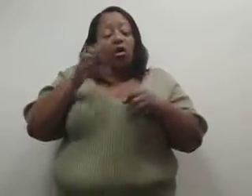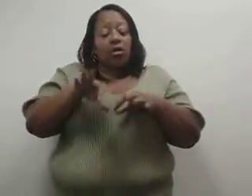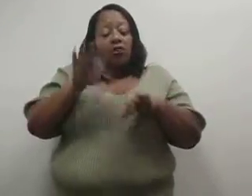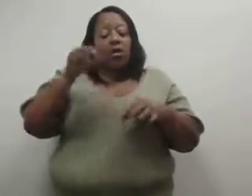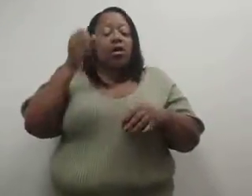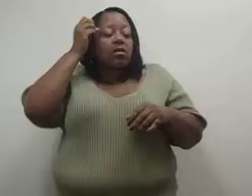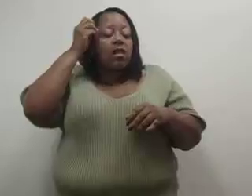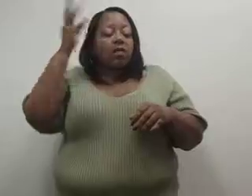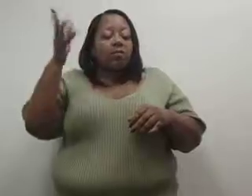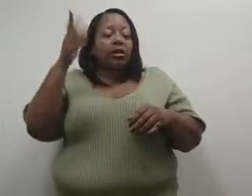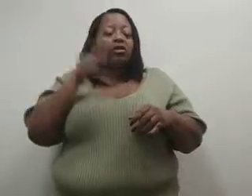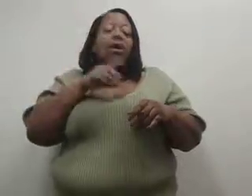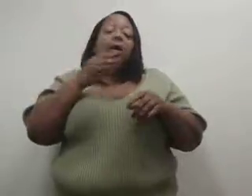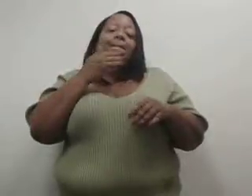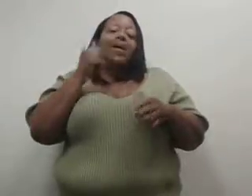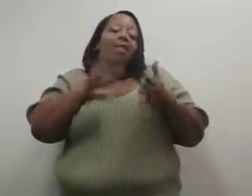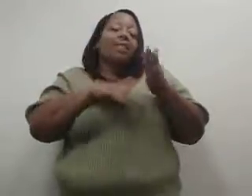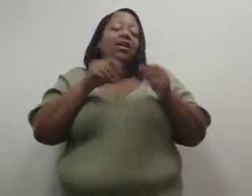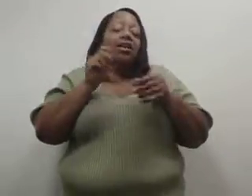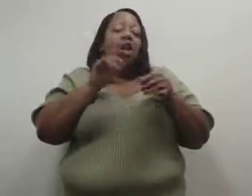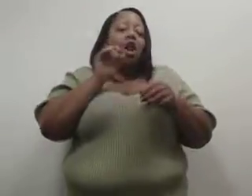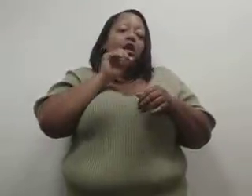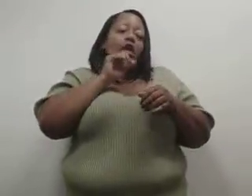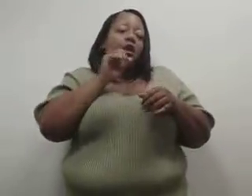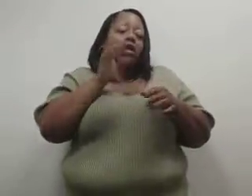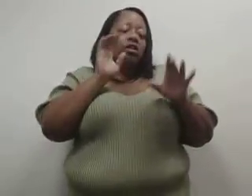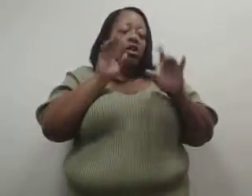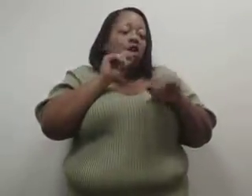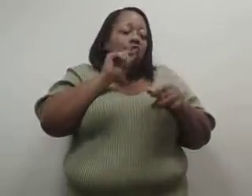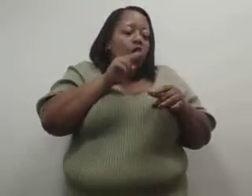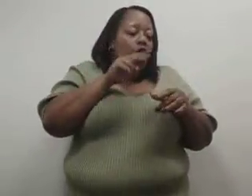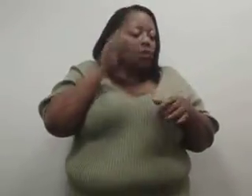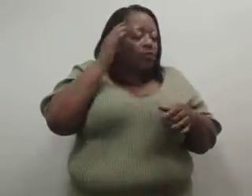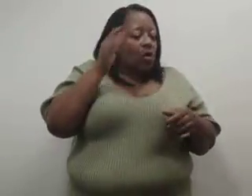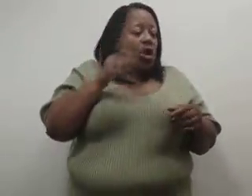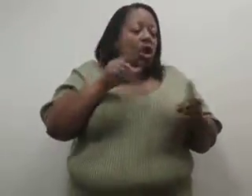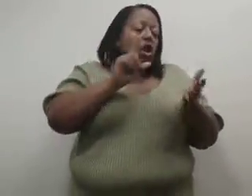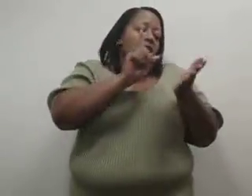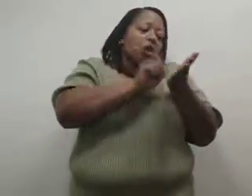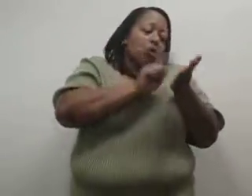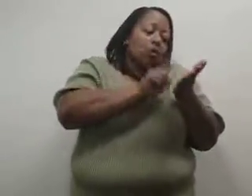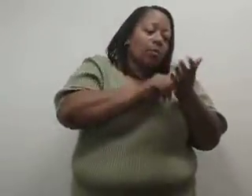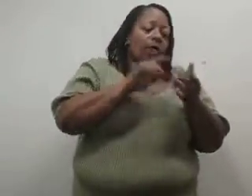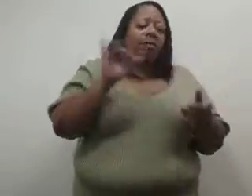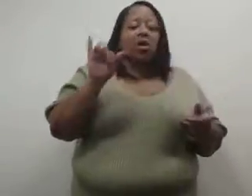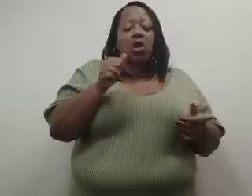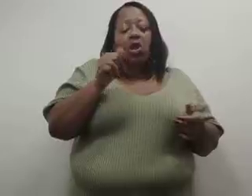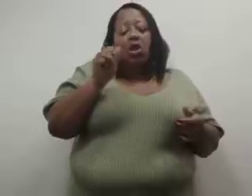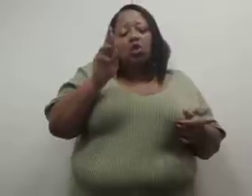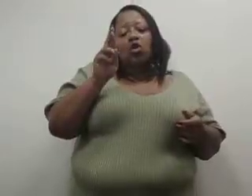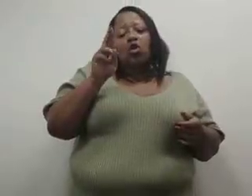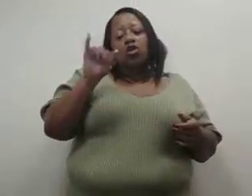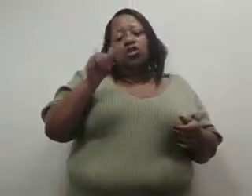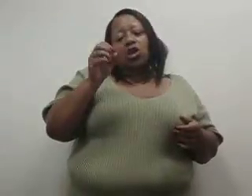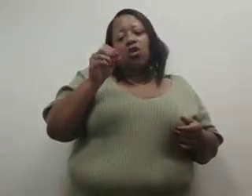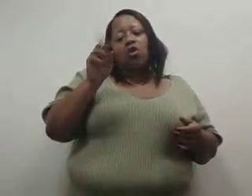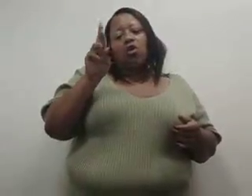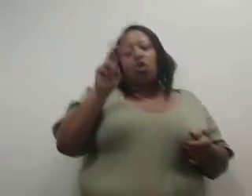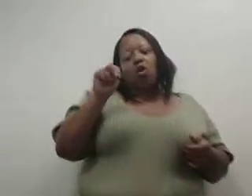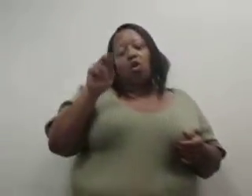like for them to actually go look in journals, newspapers, and magazines. Also, some of the information you get on the